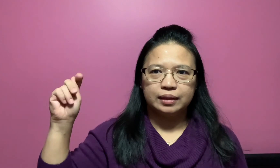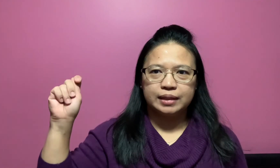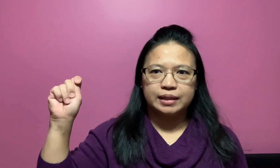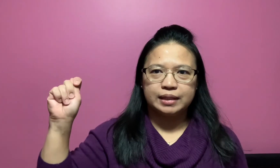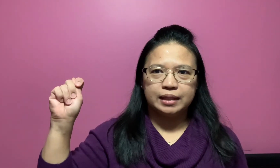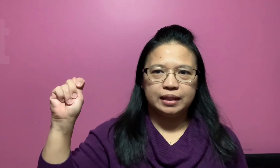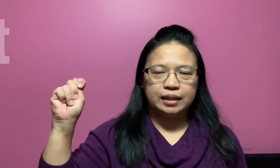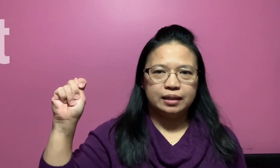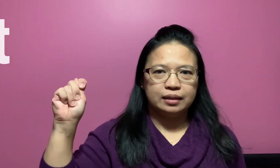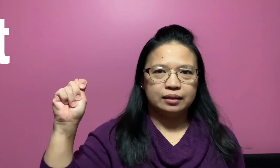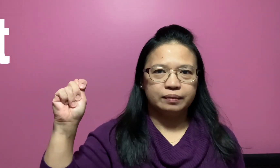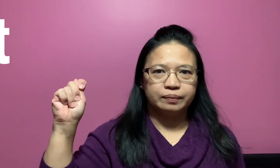T,